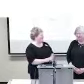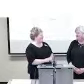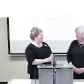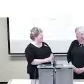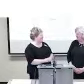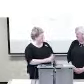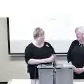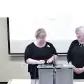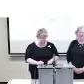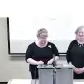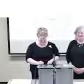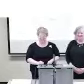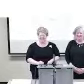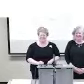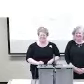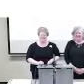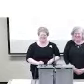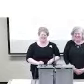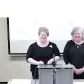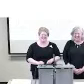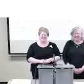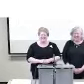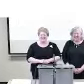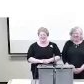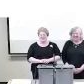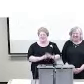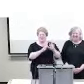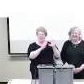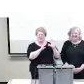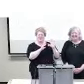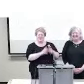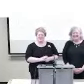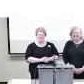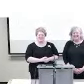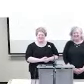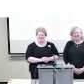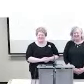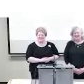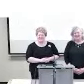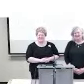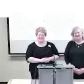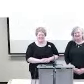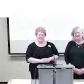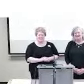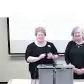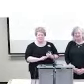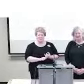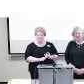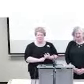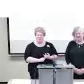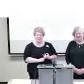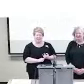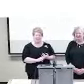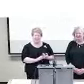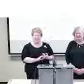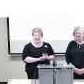clock ready to go yes here we go let's protect that clock we're going to show you what we're going to talk about this evening the worst